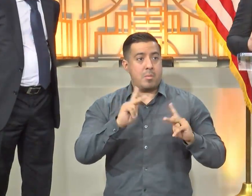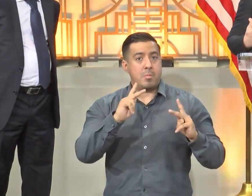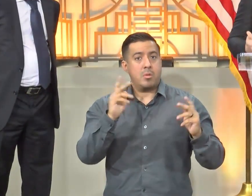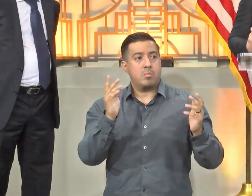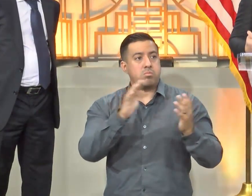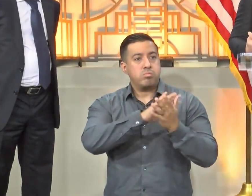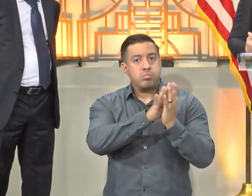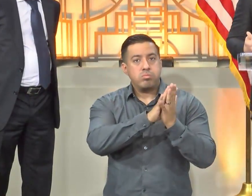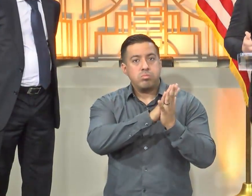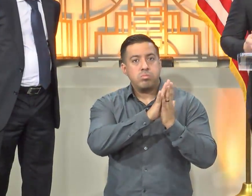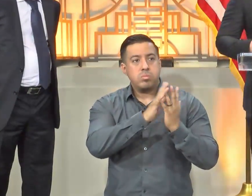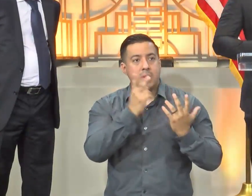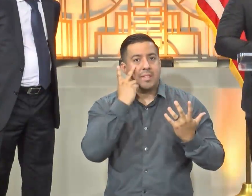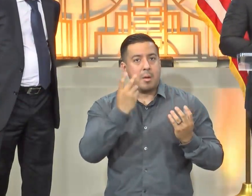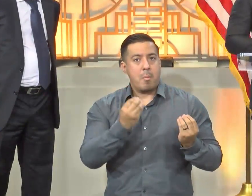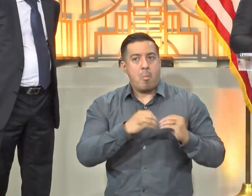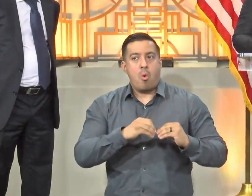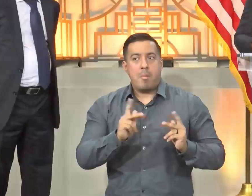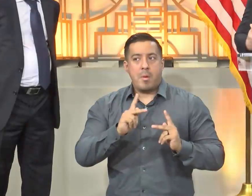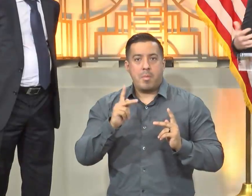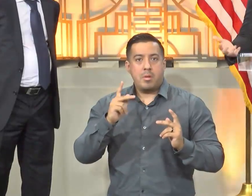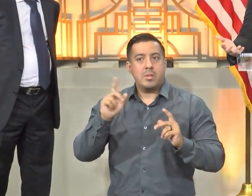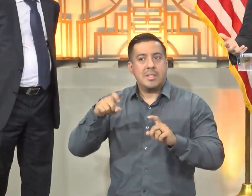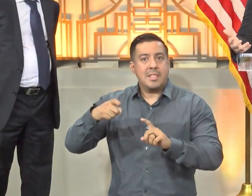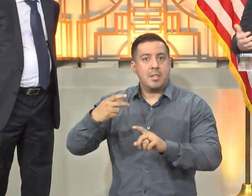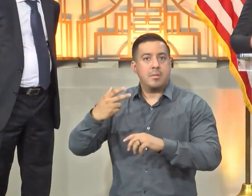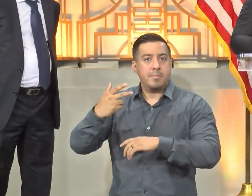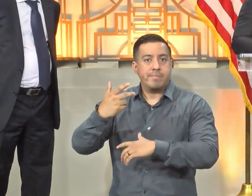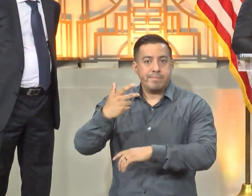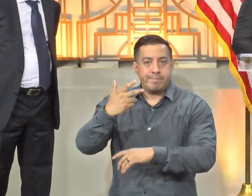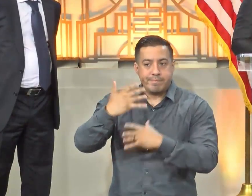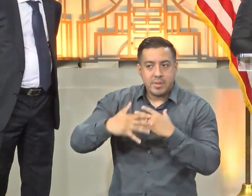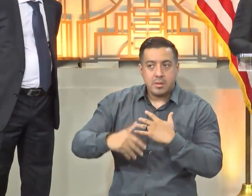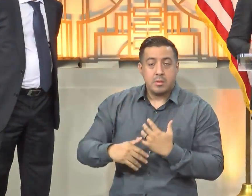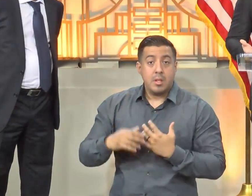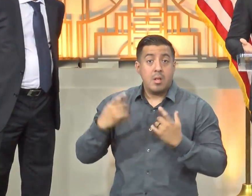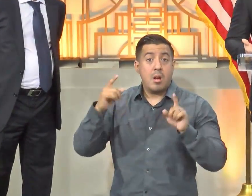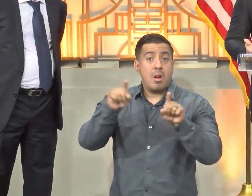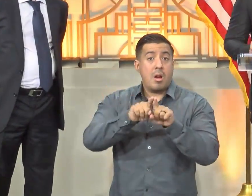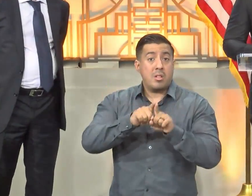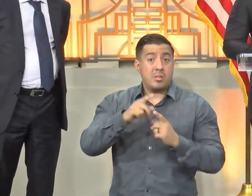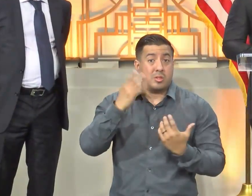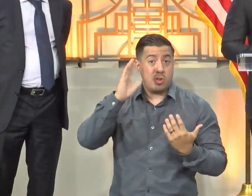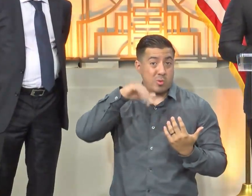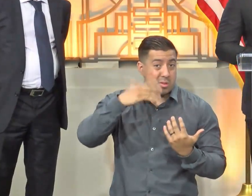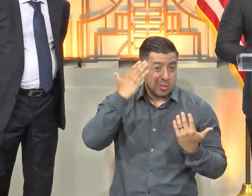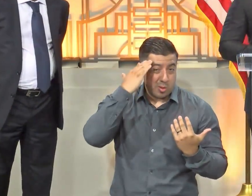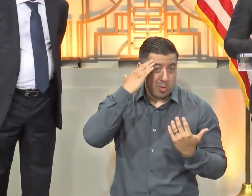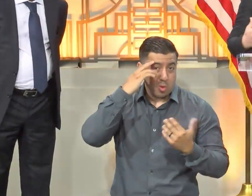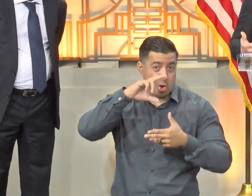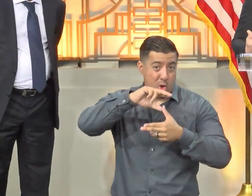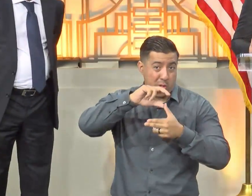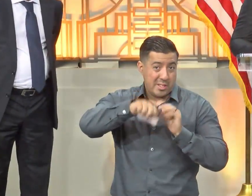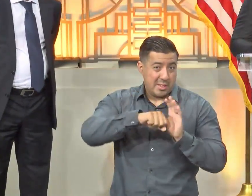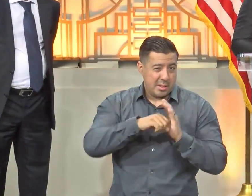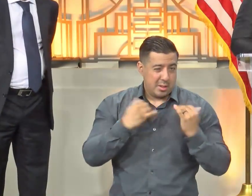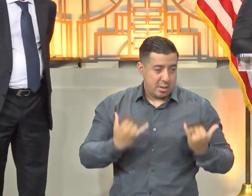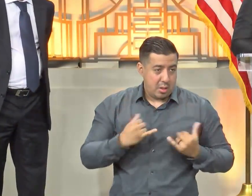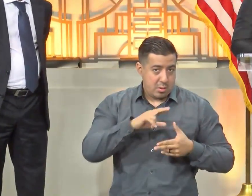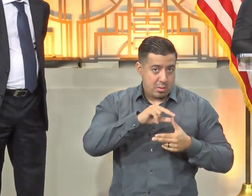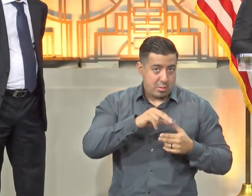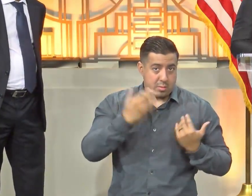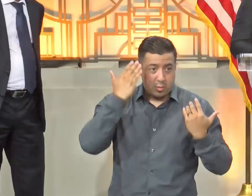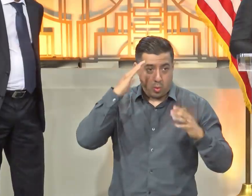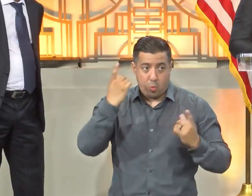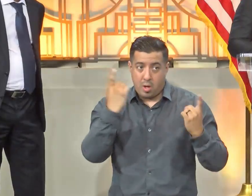blood usage in our hospital. It's hurricane season, and everybody knows how unpredictable hurricane season is and how unpredictable that